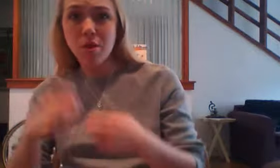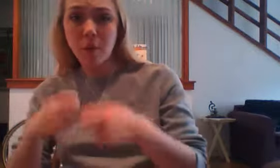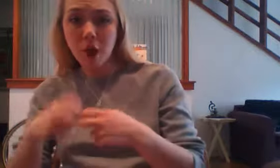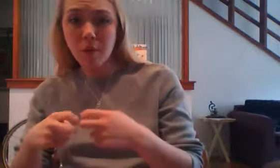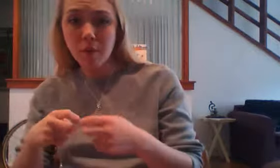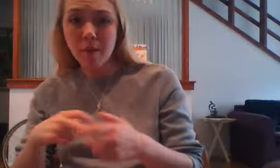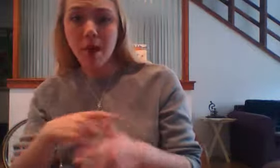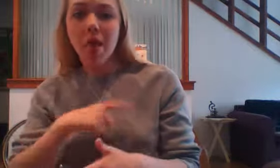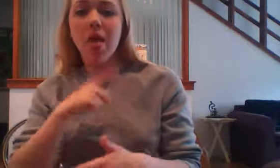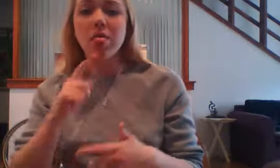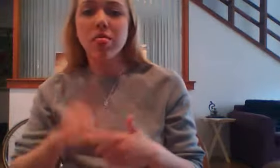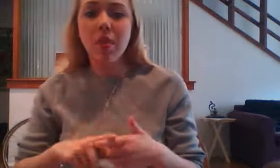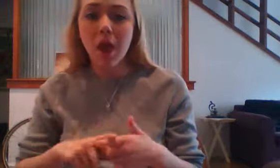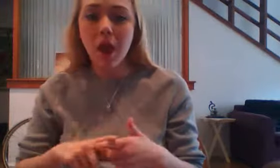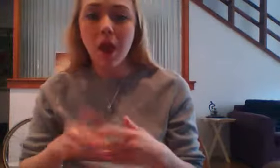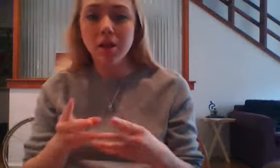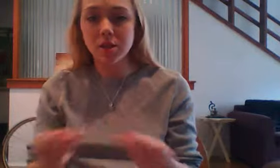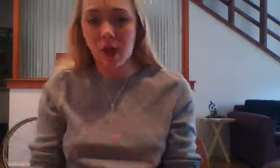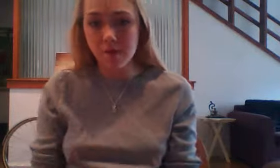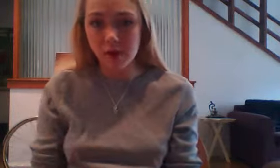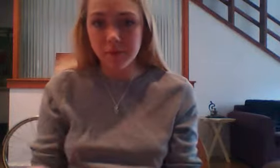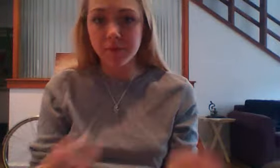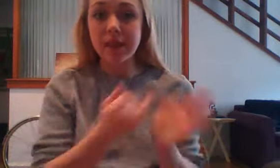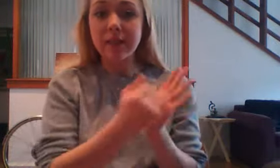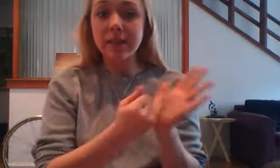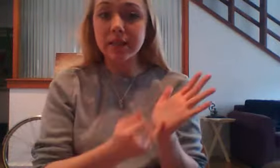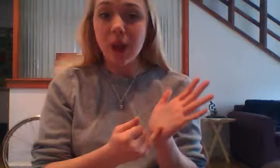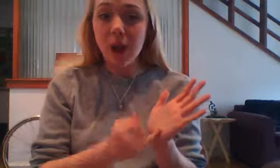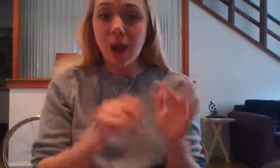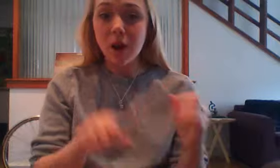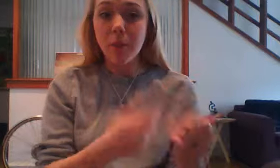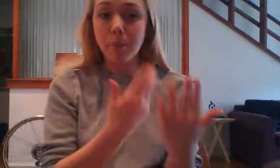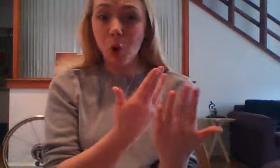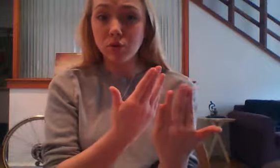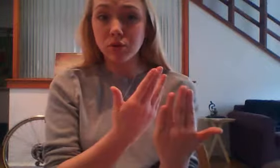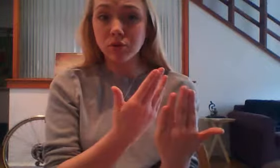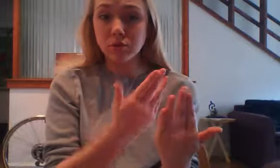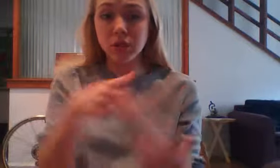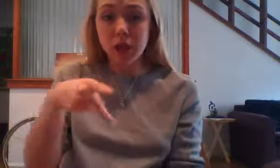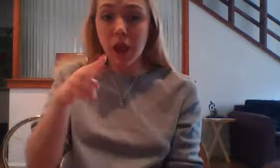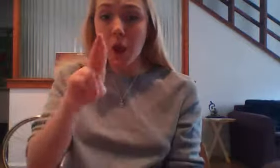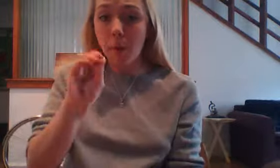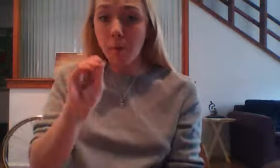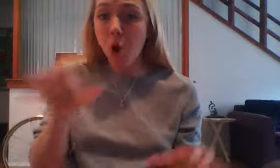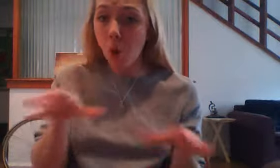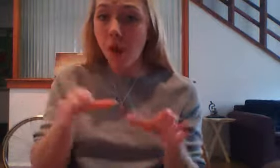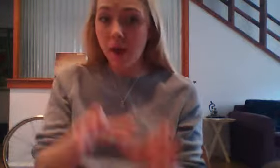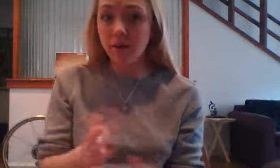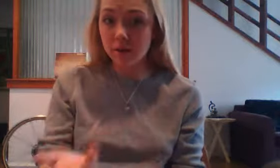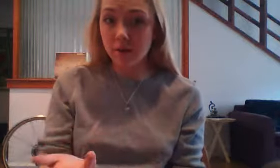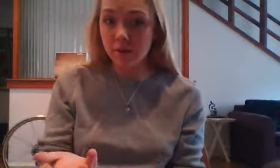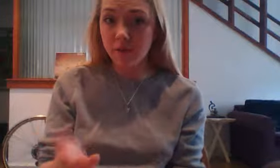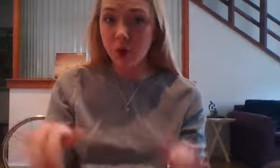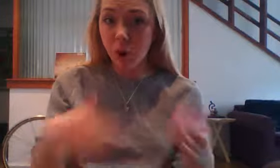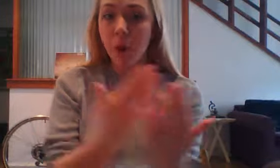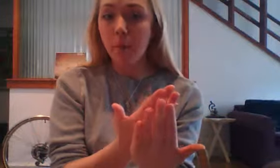students. The design approach is a much more proactive and sustainable approach. So what that focus